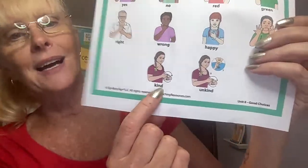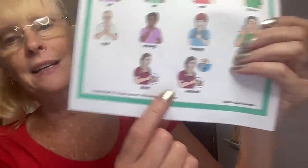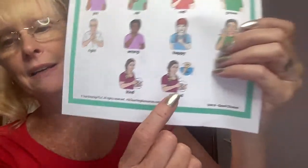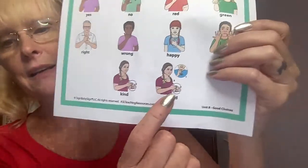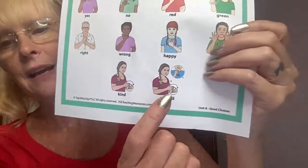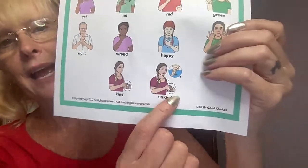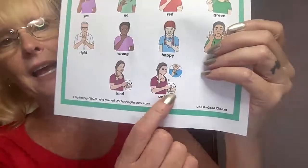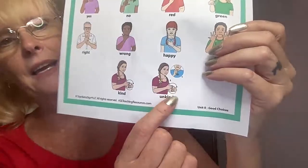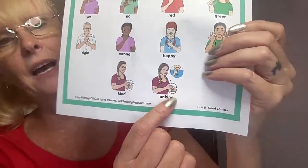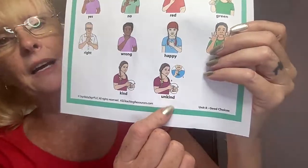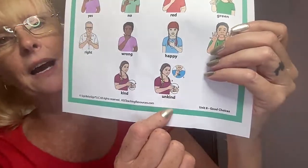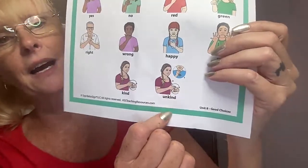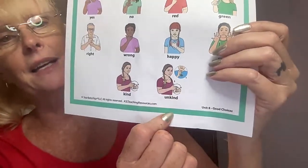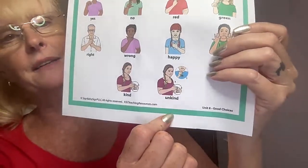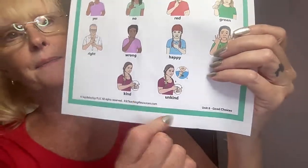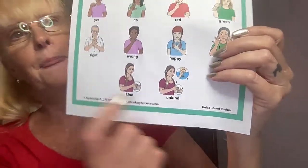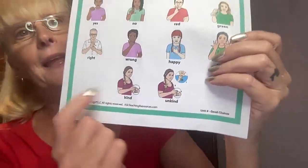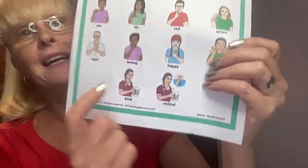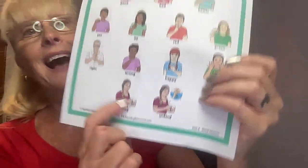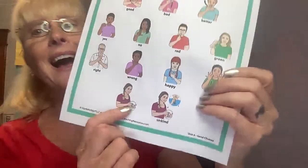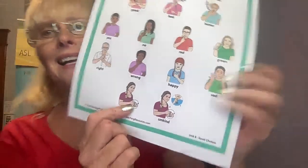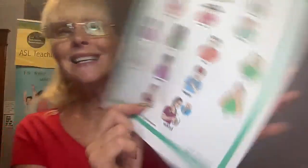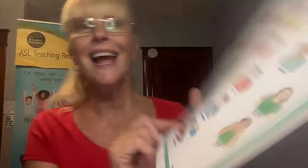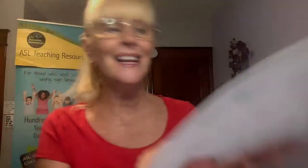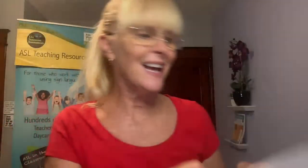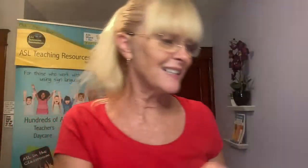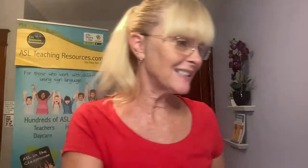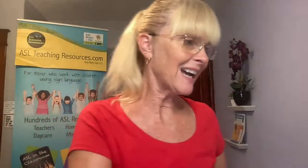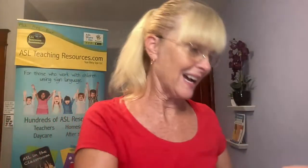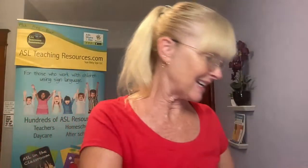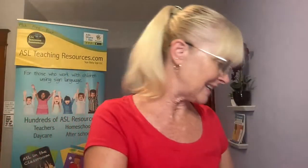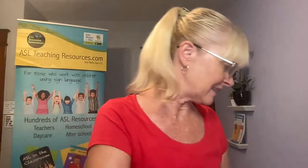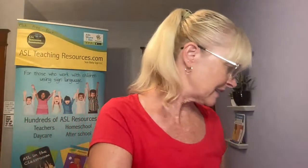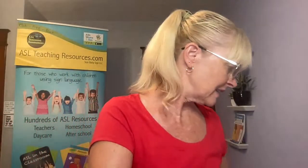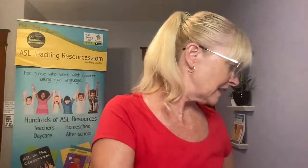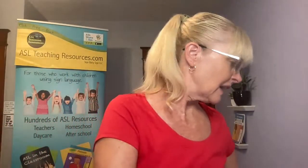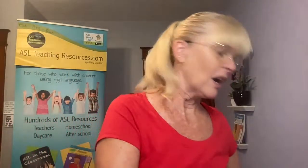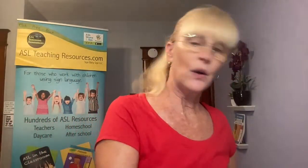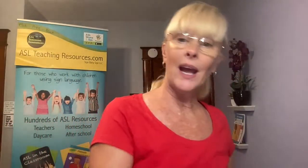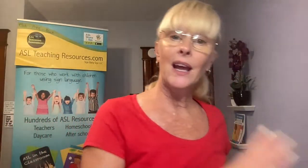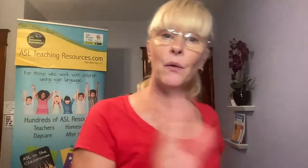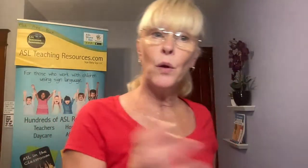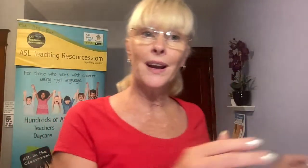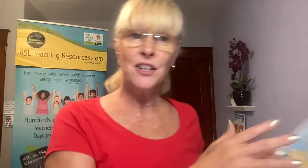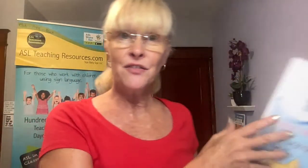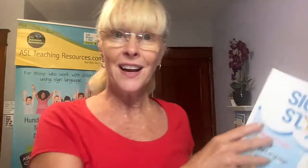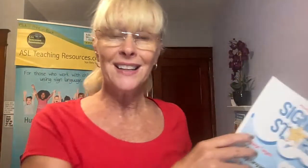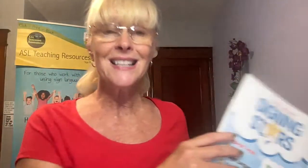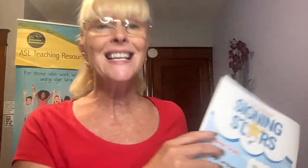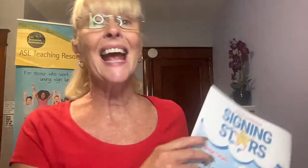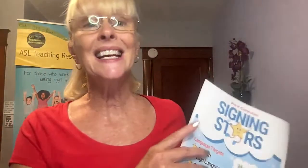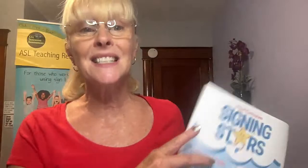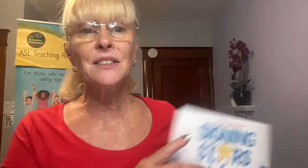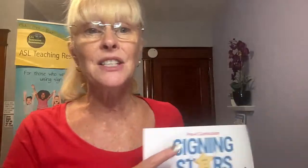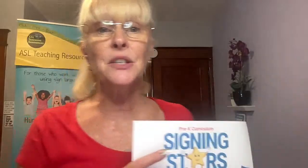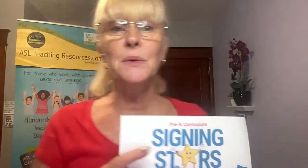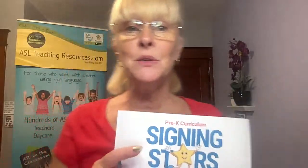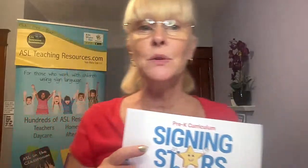kind and unkind. Kind and unkind. Okay, and where can you find this? ASL Teaching